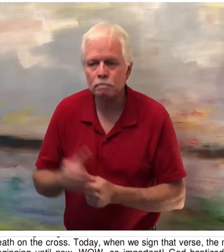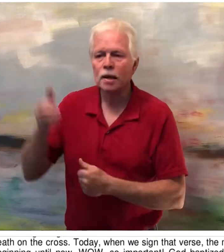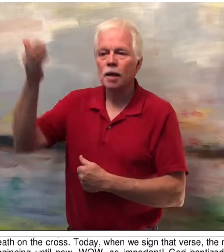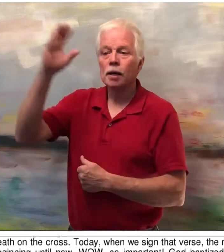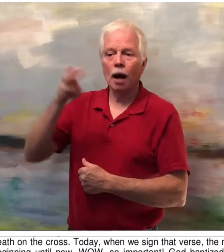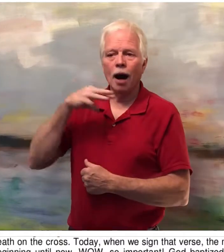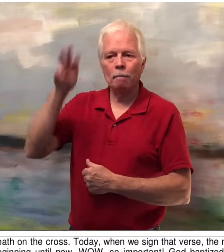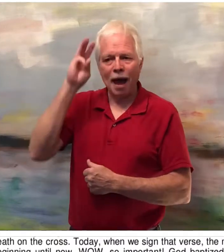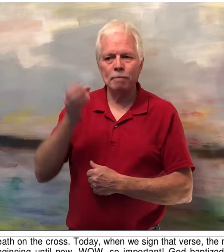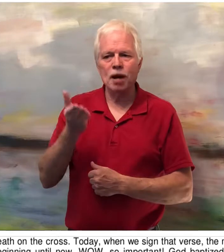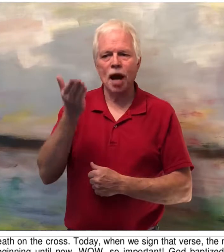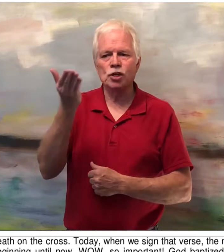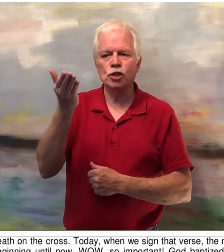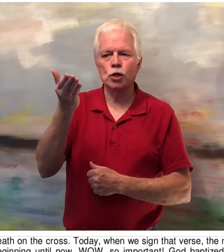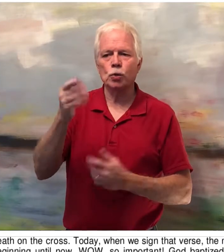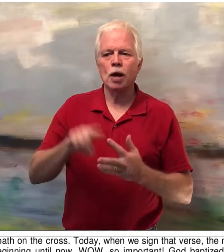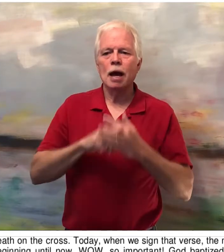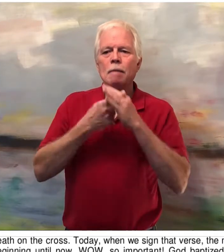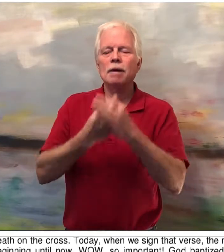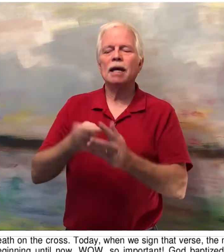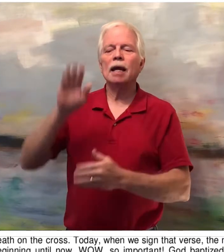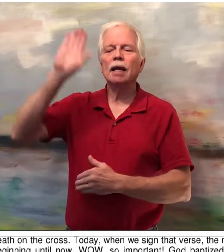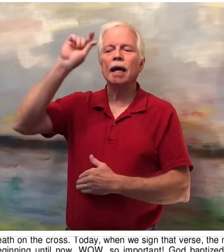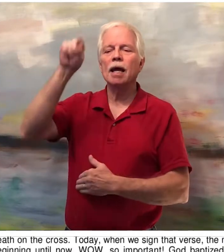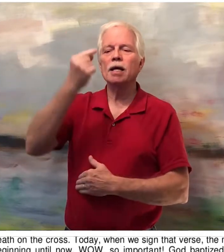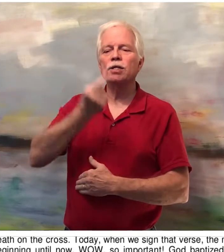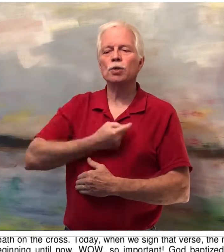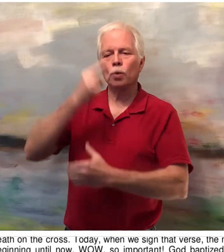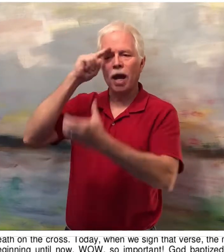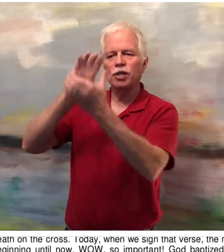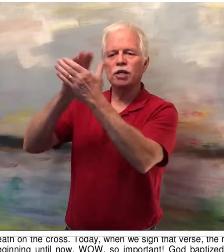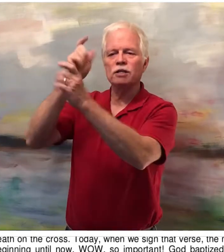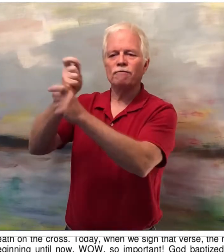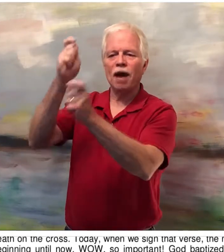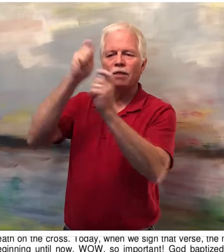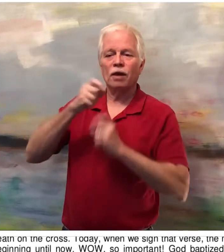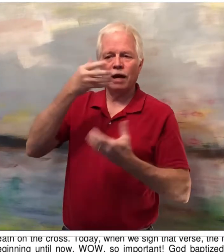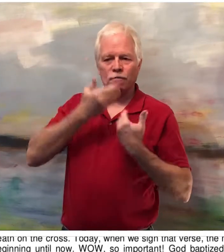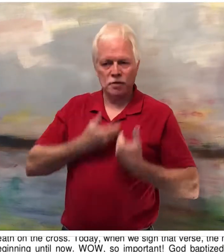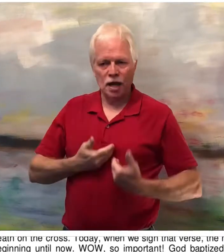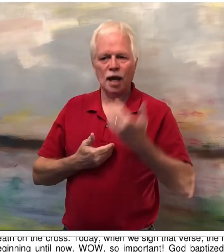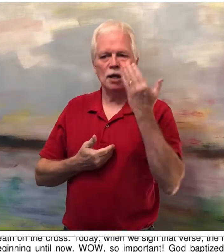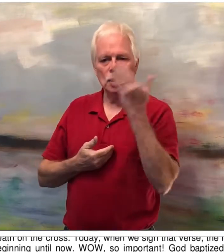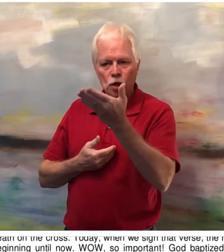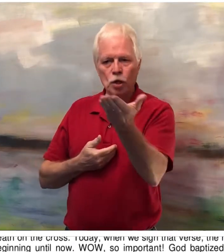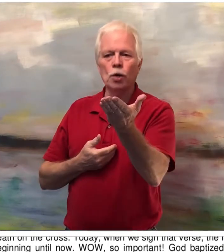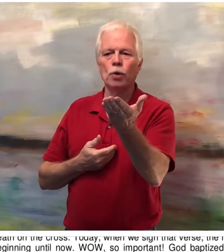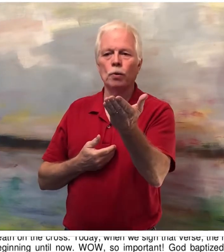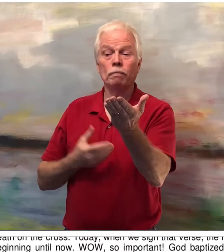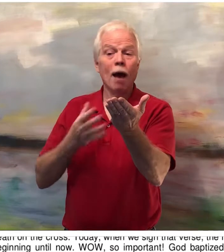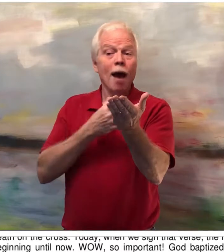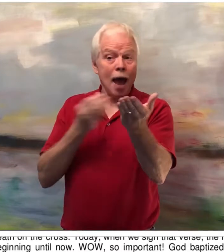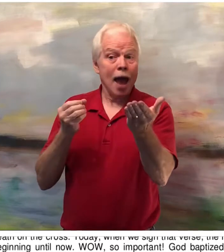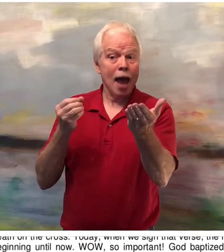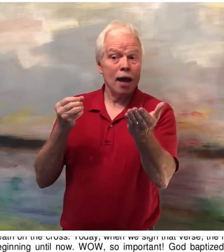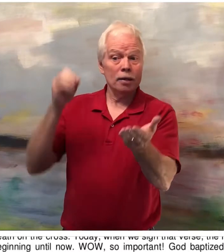God baptized you, beginning his gracious faith gift in you. And